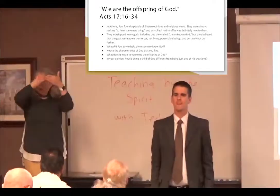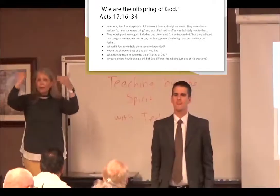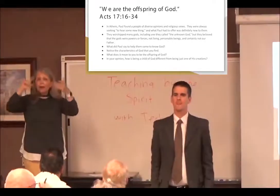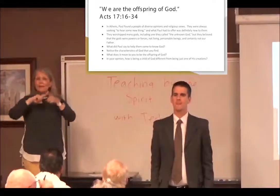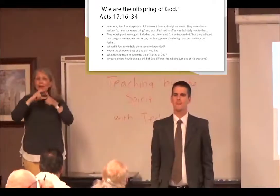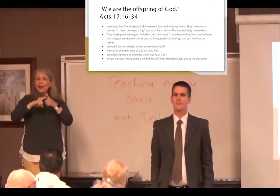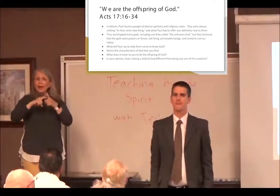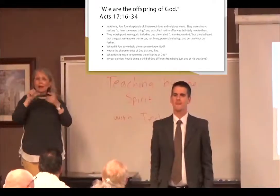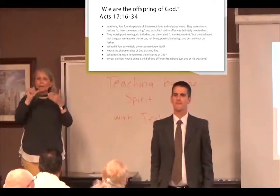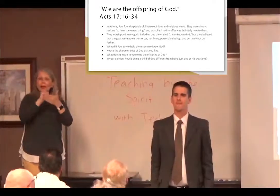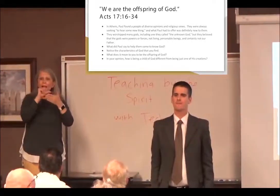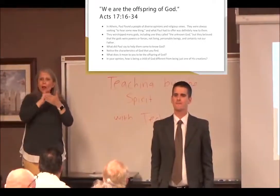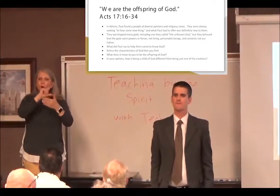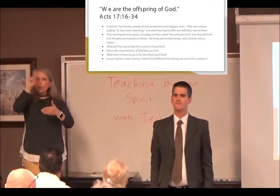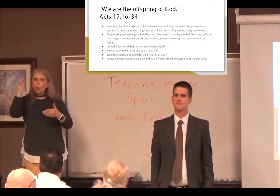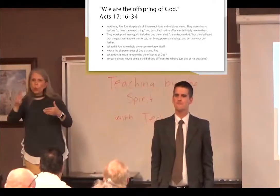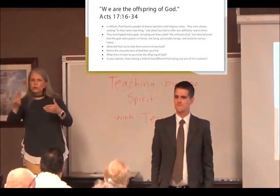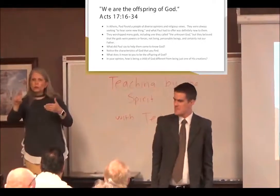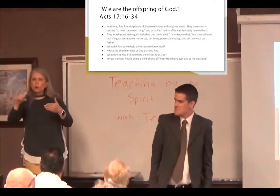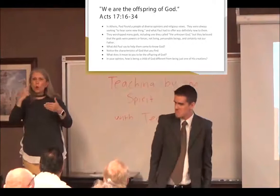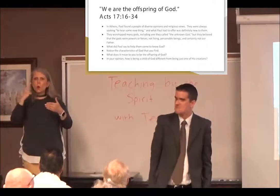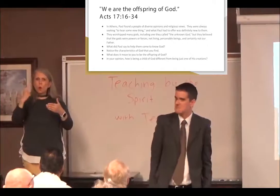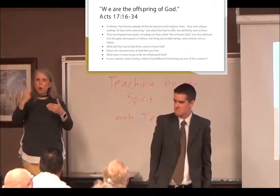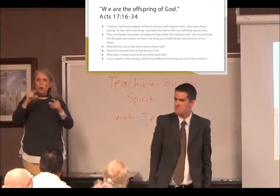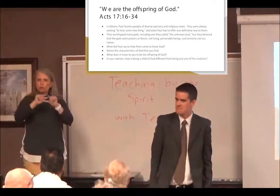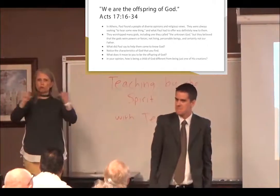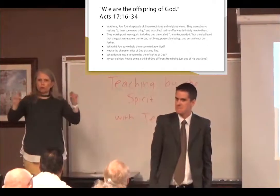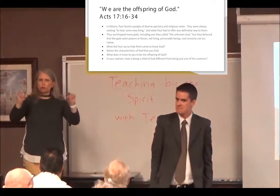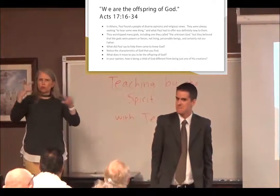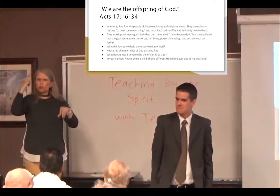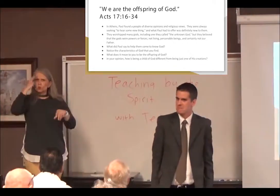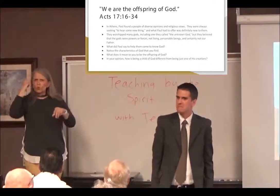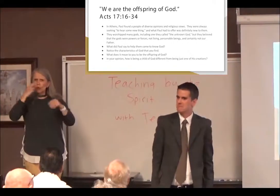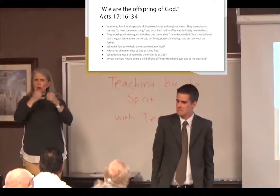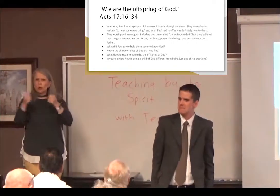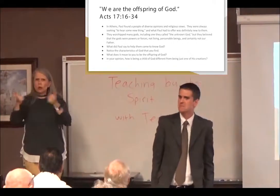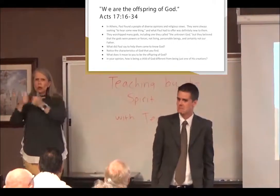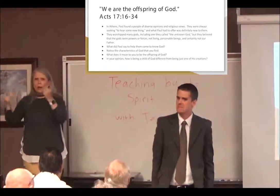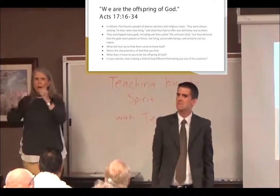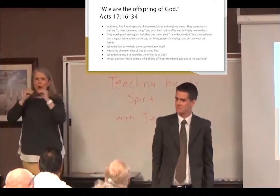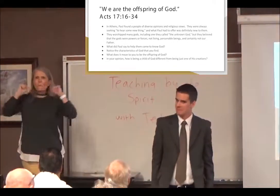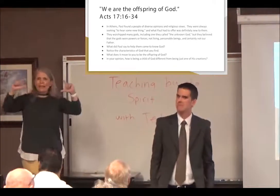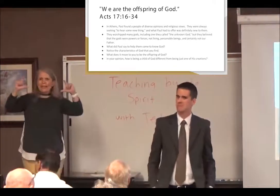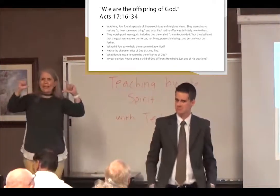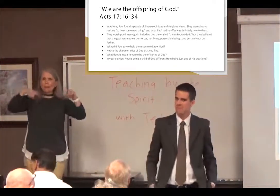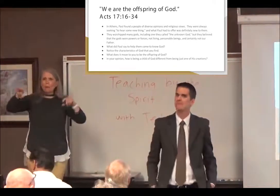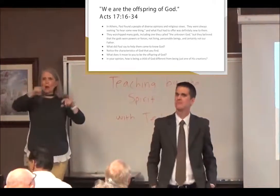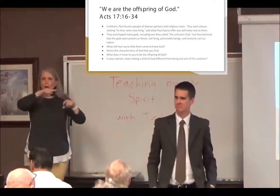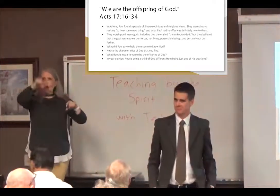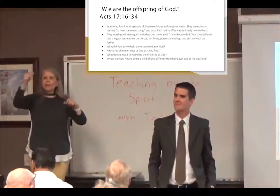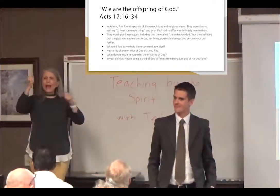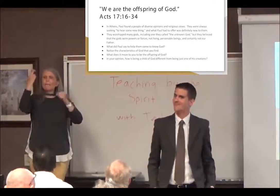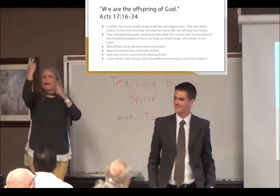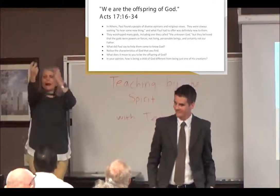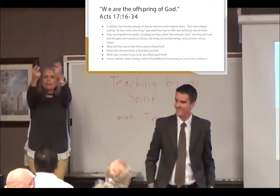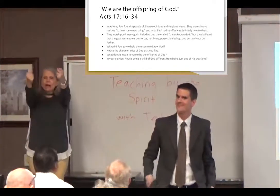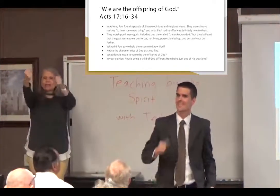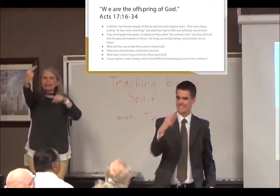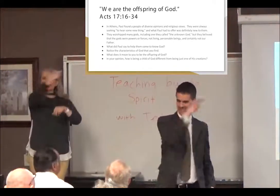When we have lists like that, then pages with questions that are really big and realize make it big so the kids in the back can